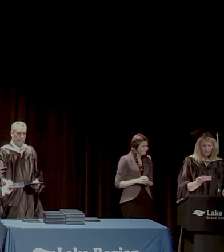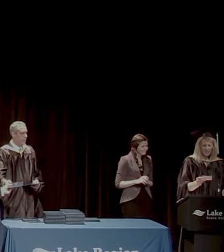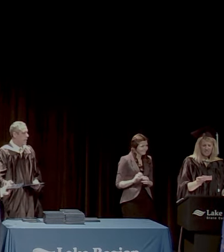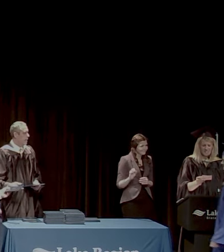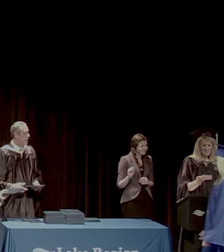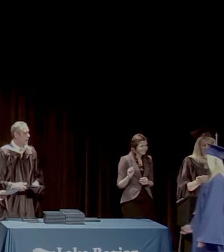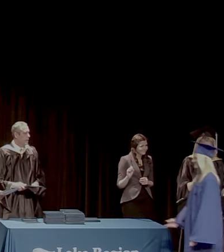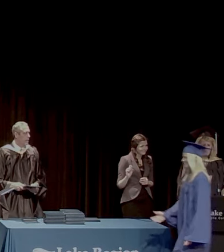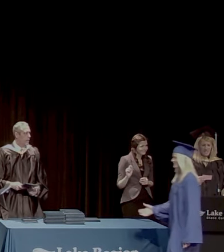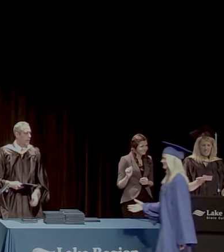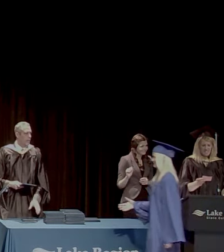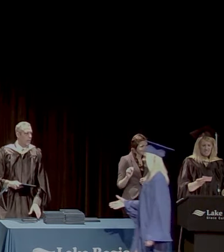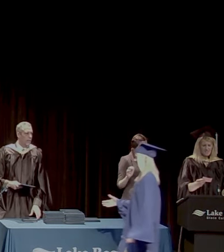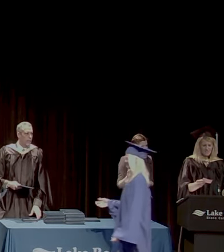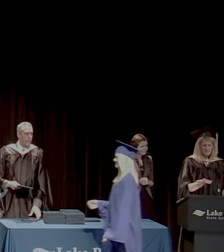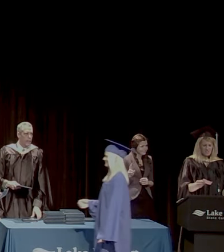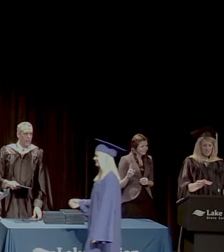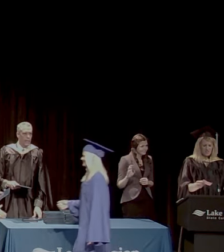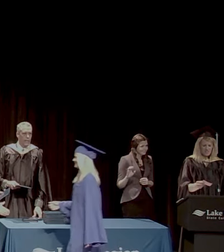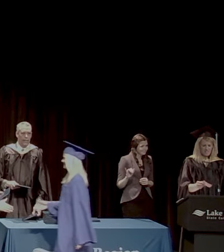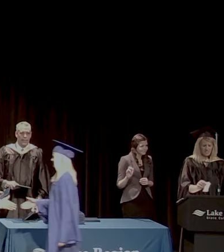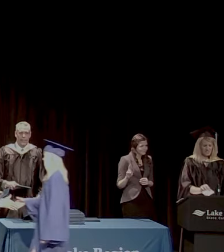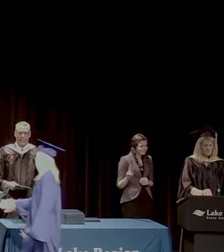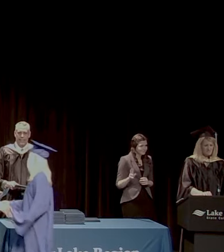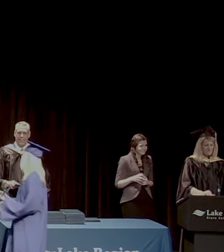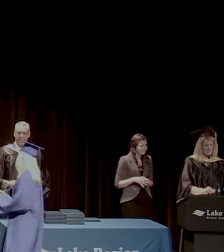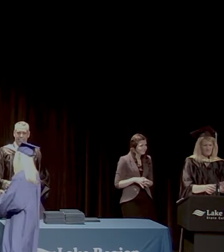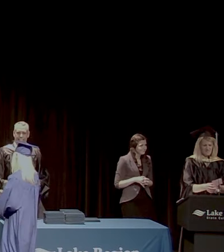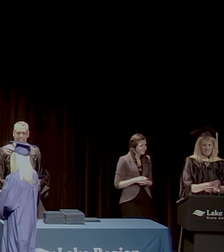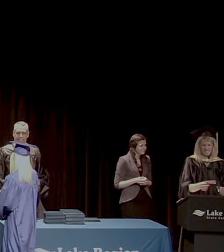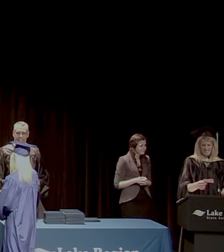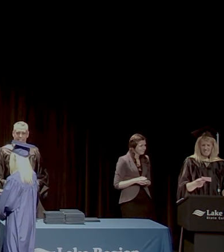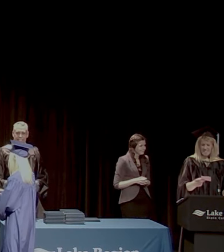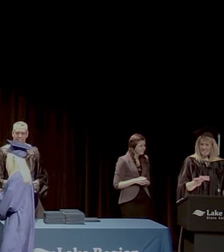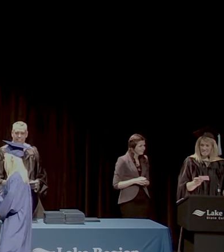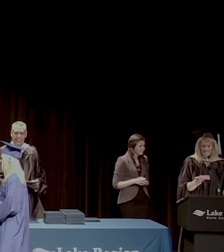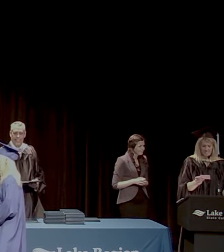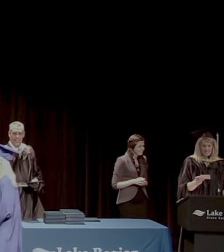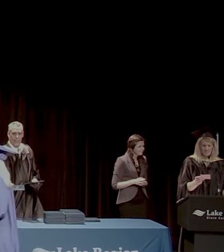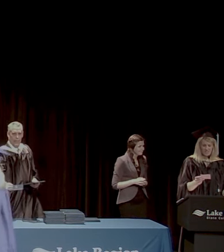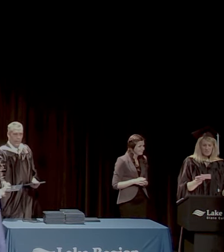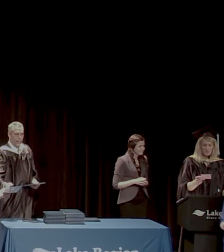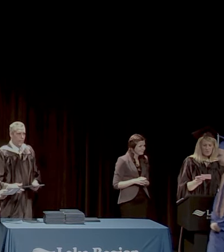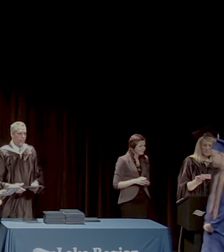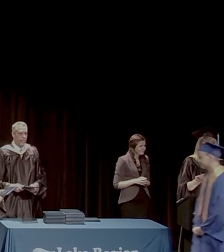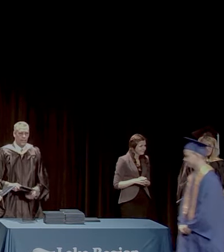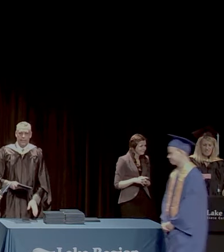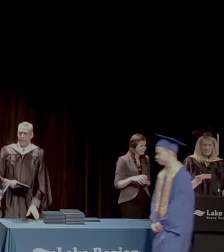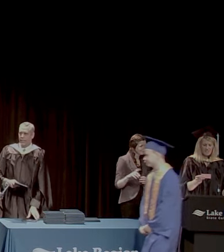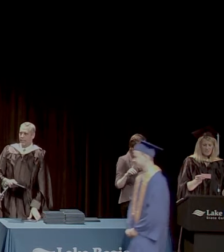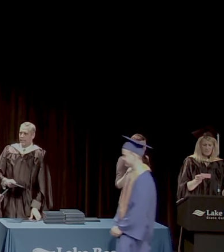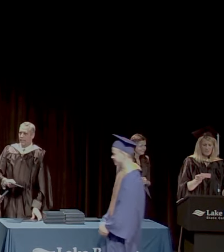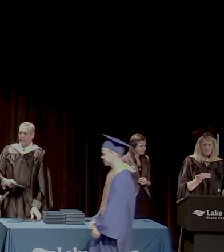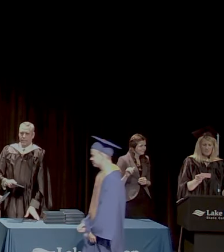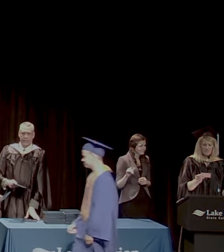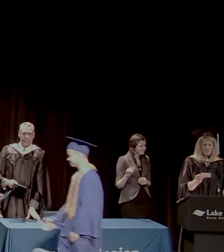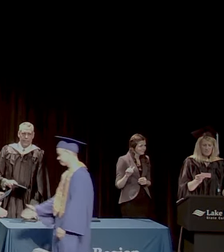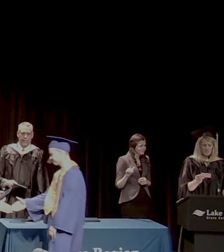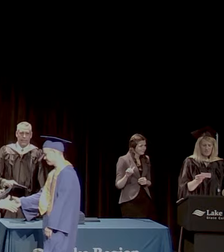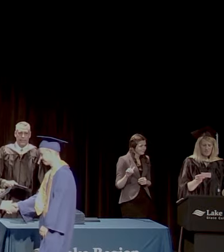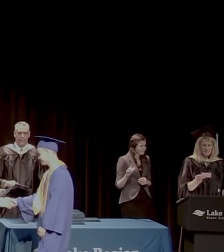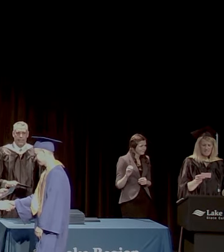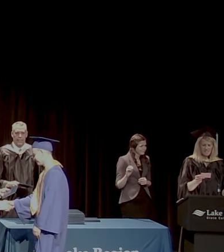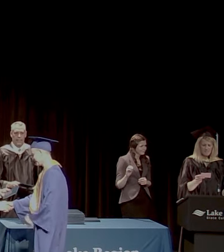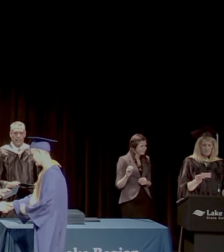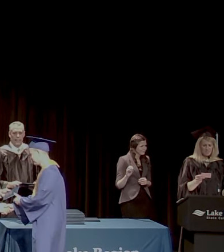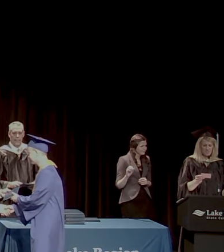Stacy Rowland, Associate in Applied Science, Fitness Trainer Technician. Dylan Rue, Associate in Arts, Liberal Arts,